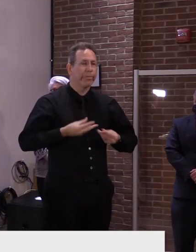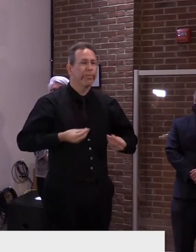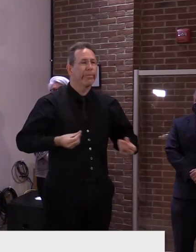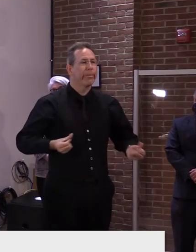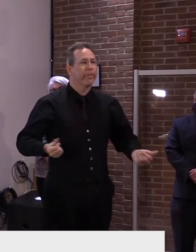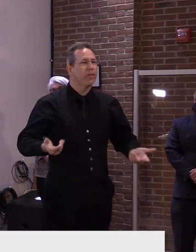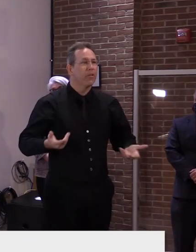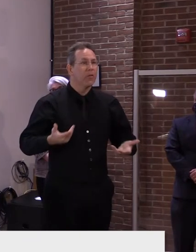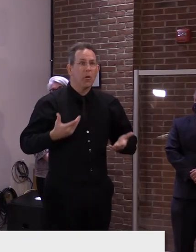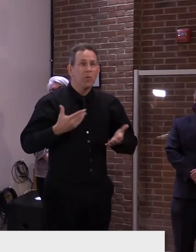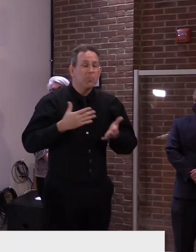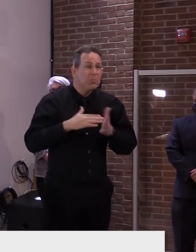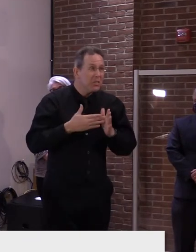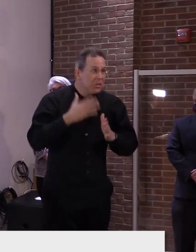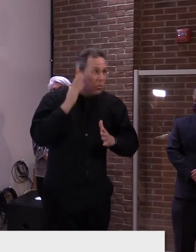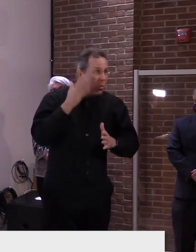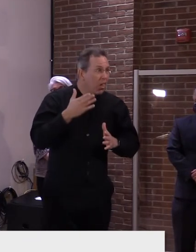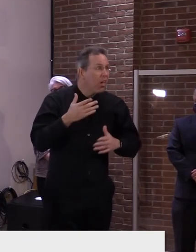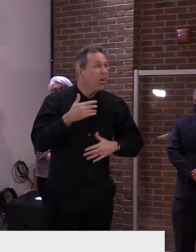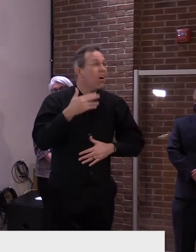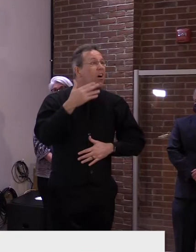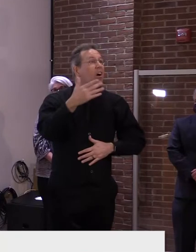outbreaks down the road?